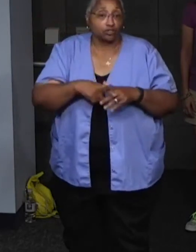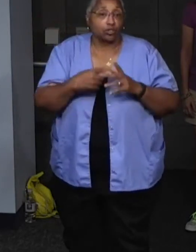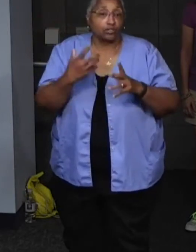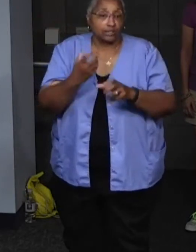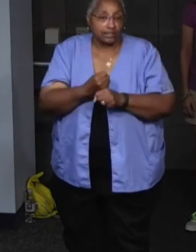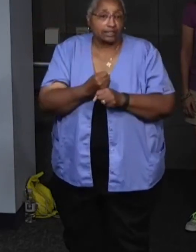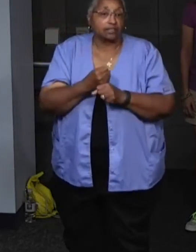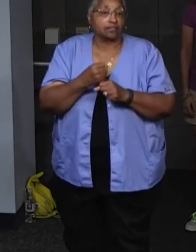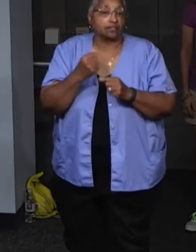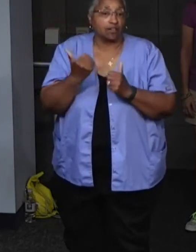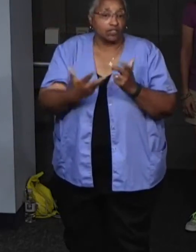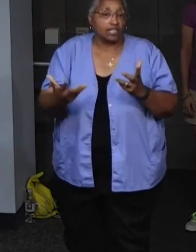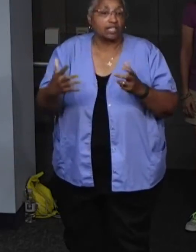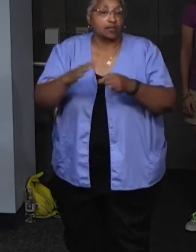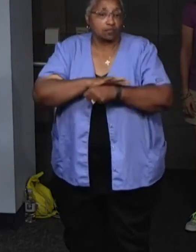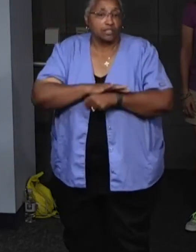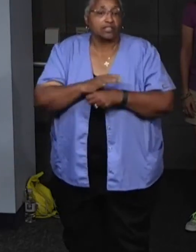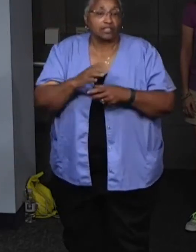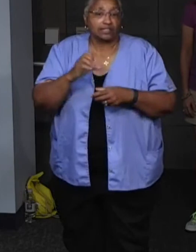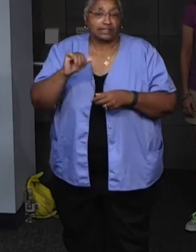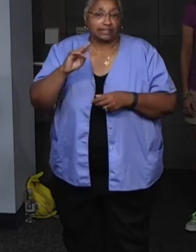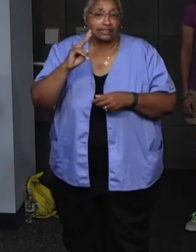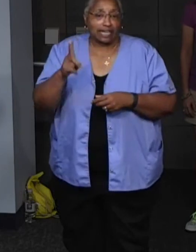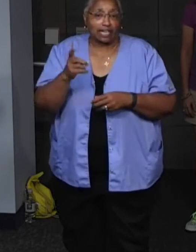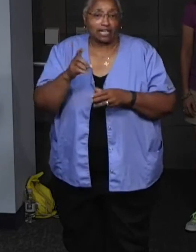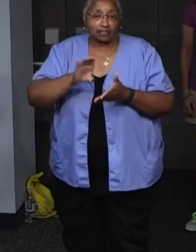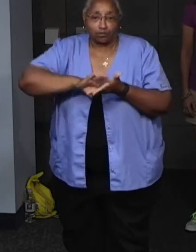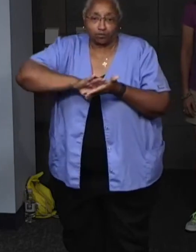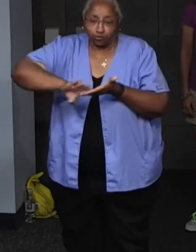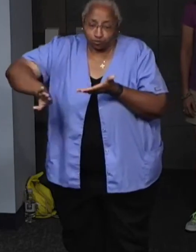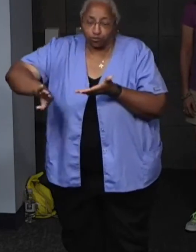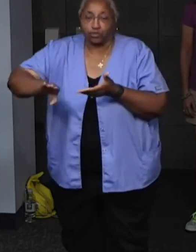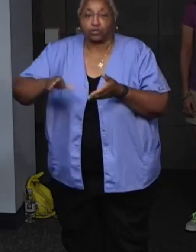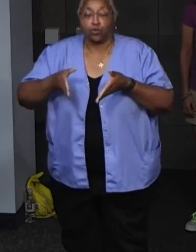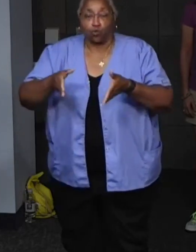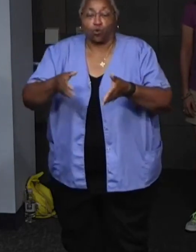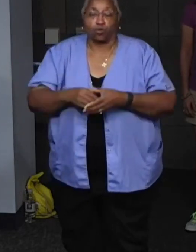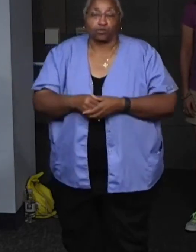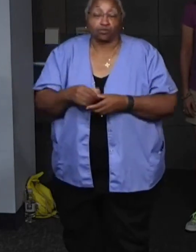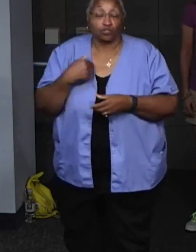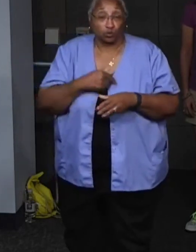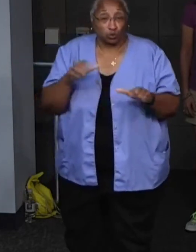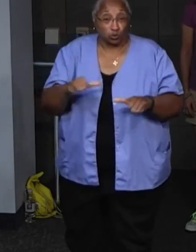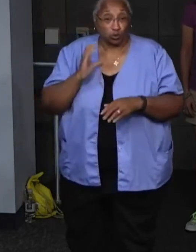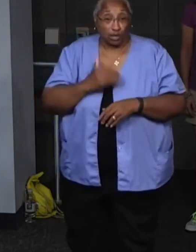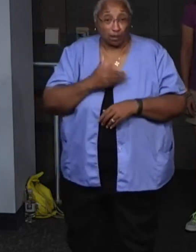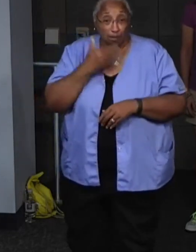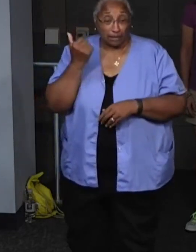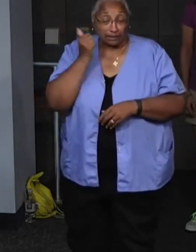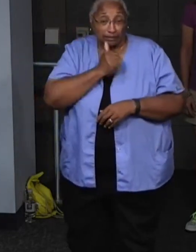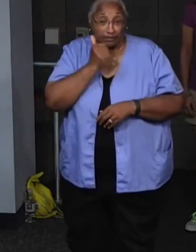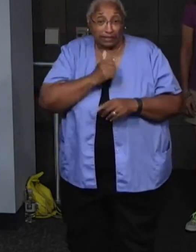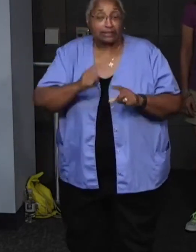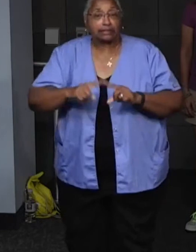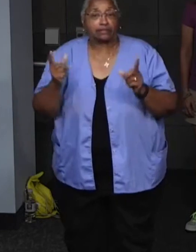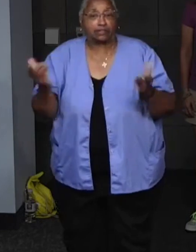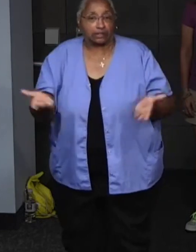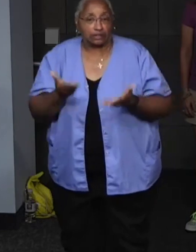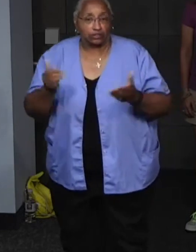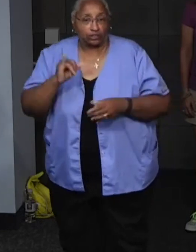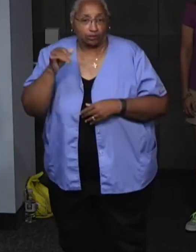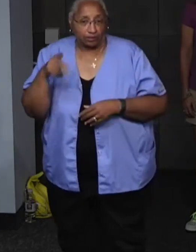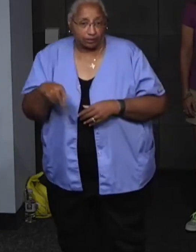off the roadway and get them back in action. So, we'll do our best. Look, every day is a different day here in Jefferson Parish.